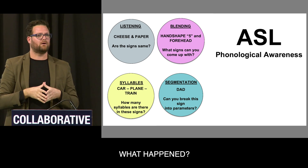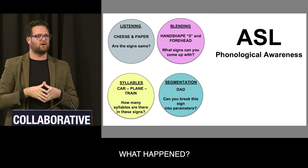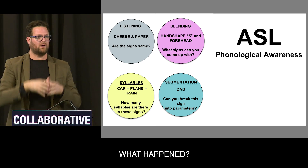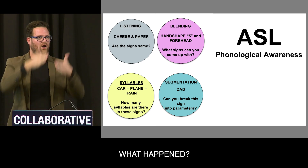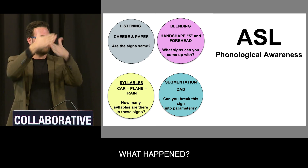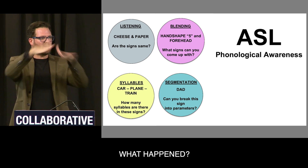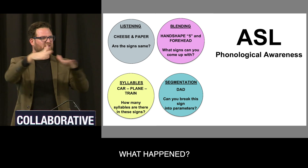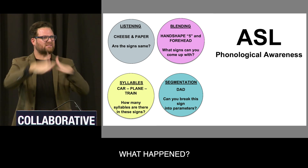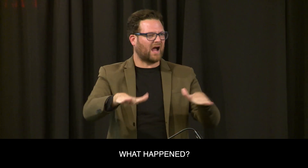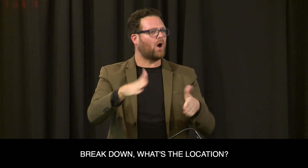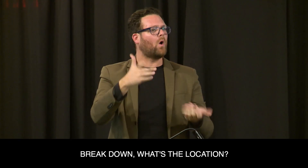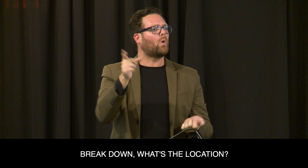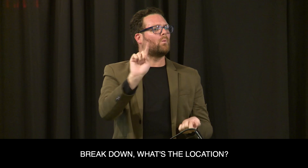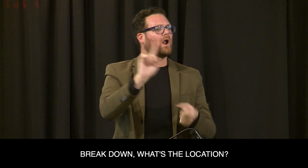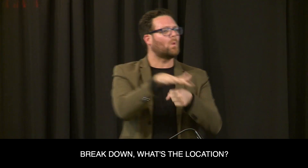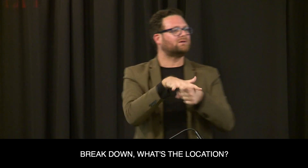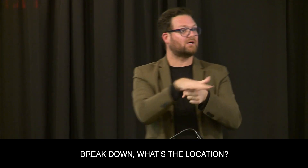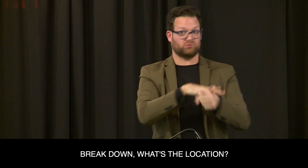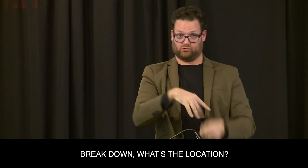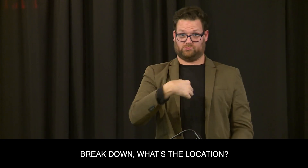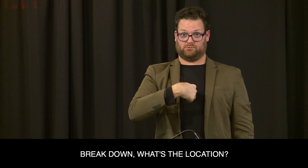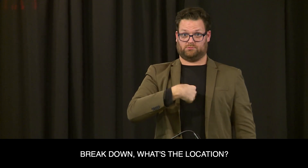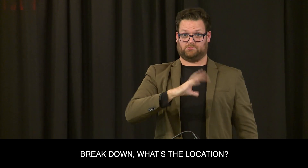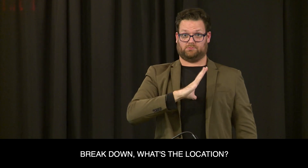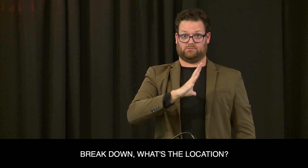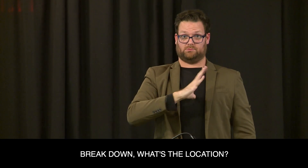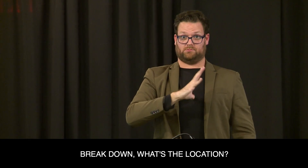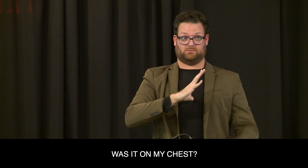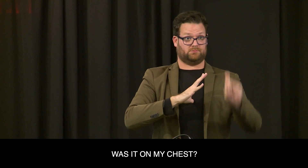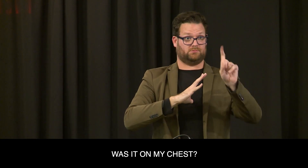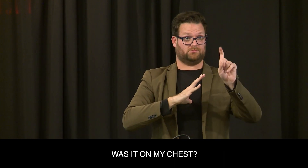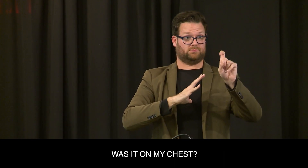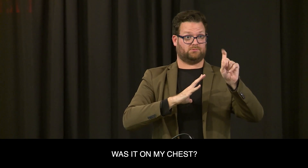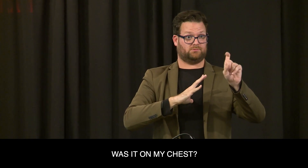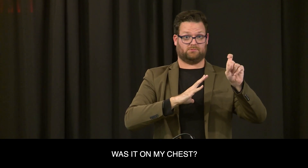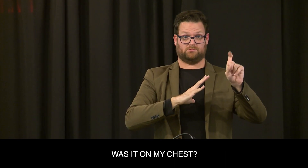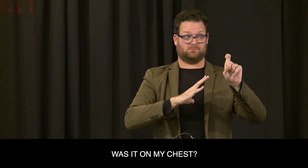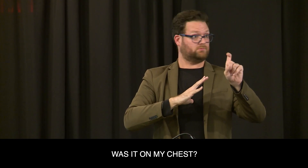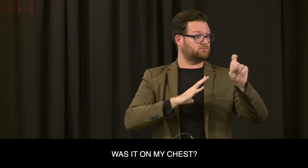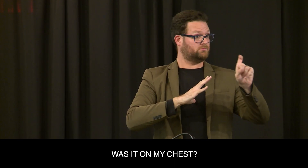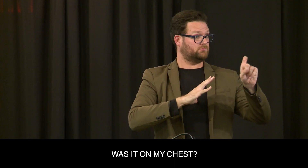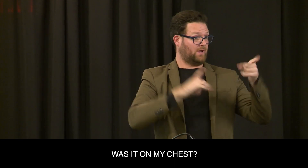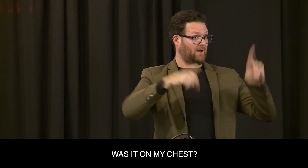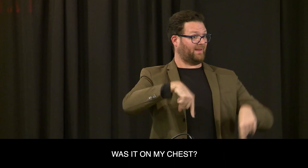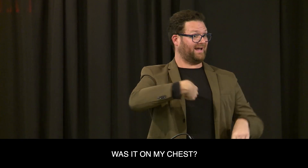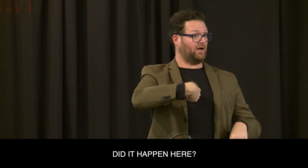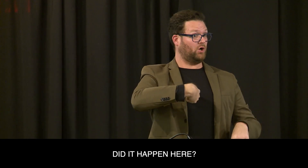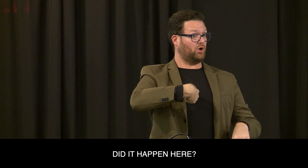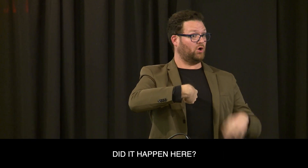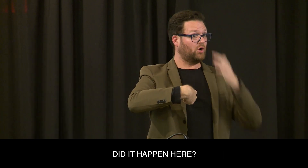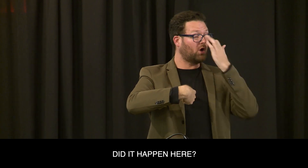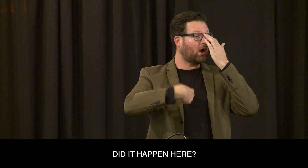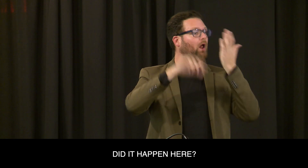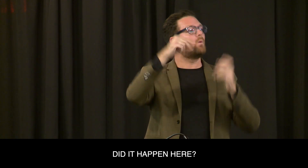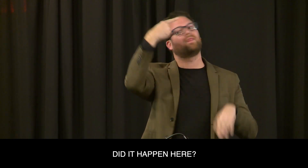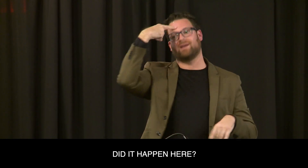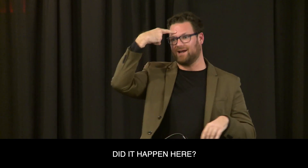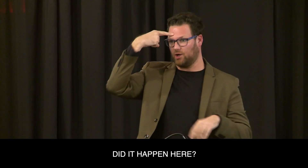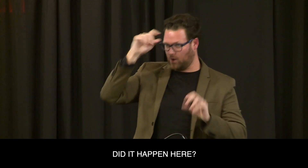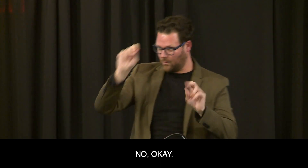happened? Break down. What's the location? Was it on my chest? Did it happen here? No.